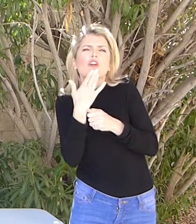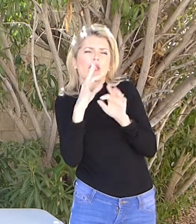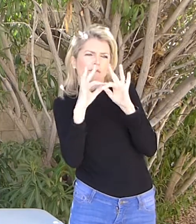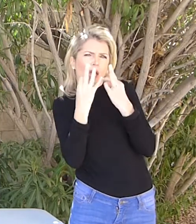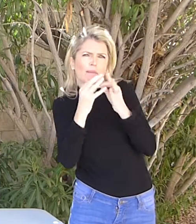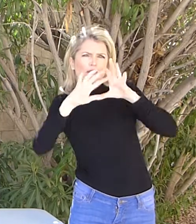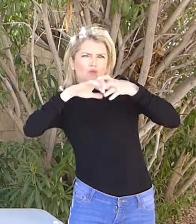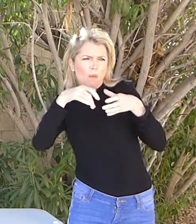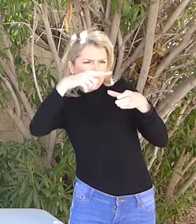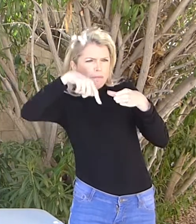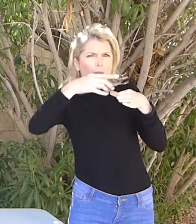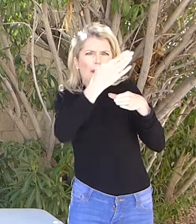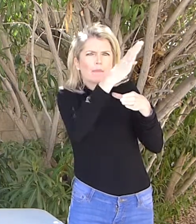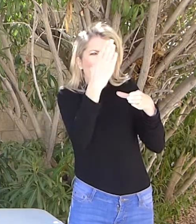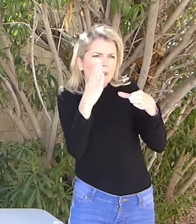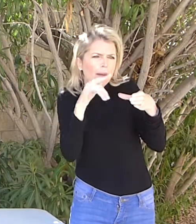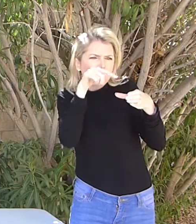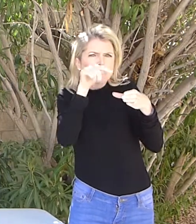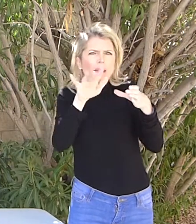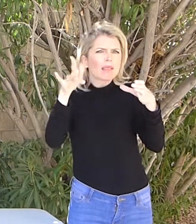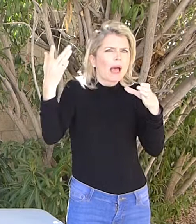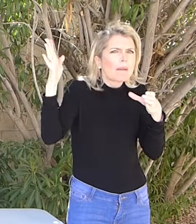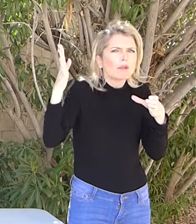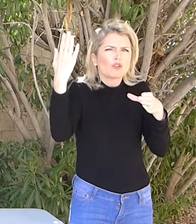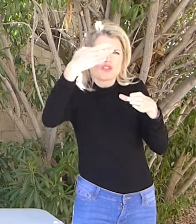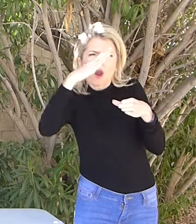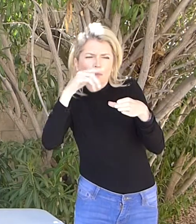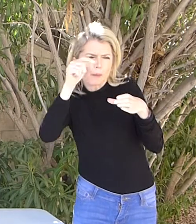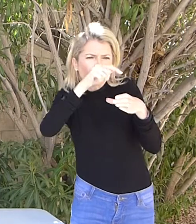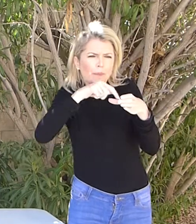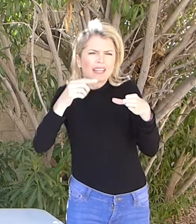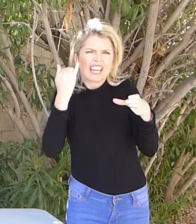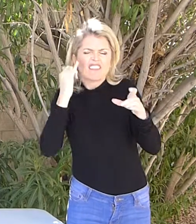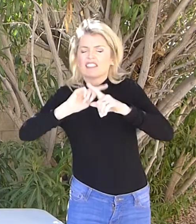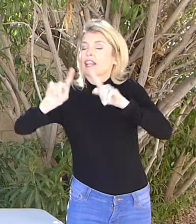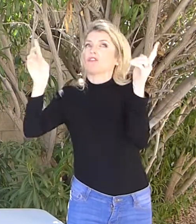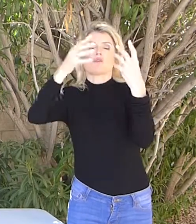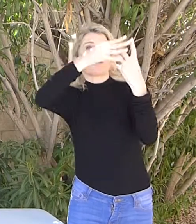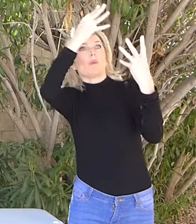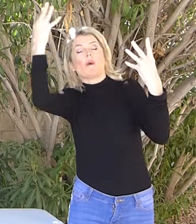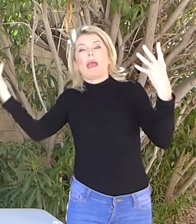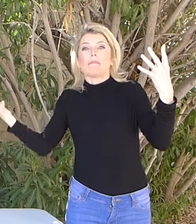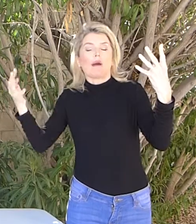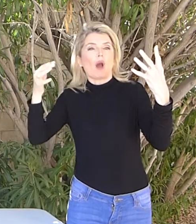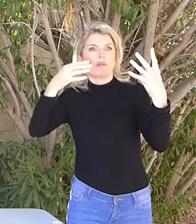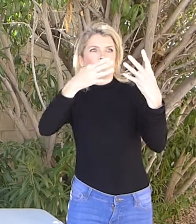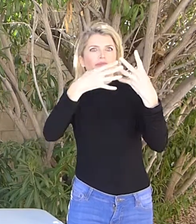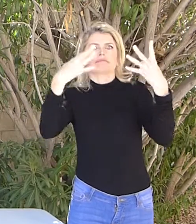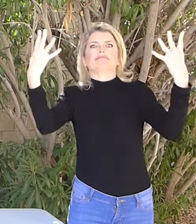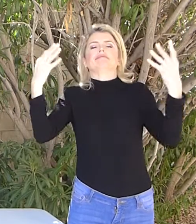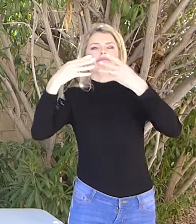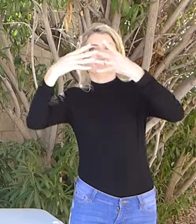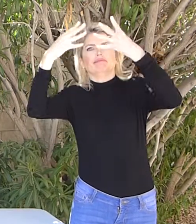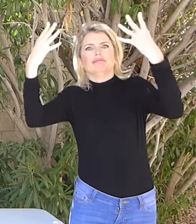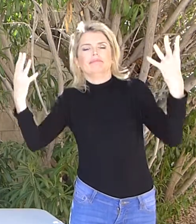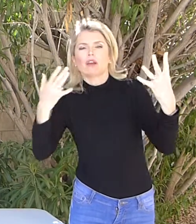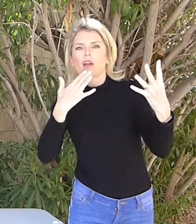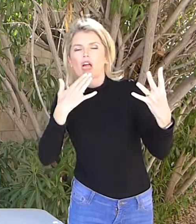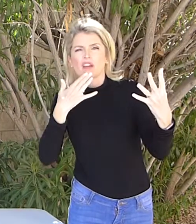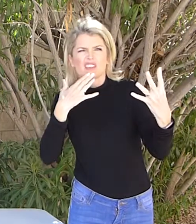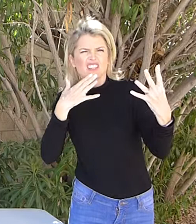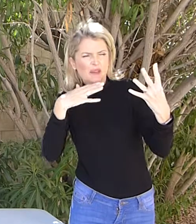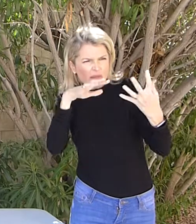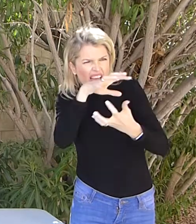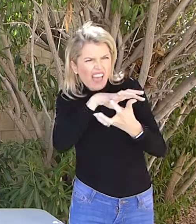family. Because if you use, let's say, a lot of different rainbow colors and you start to blend